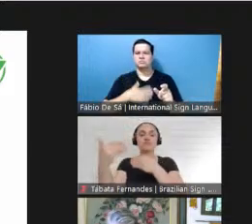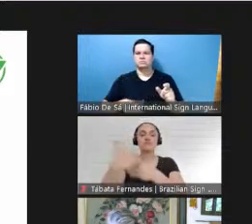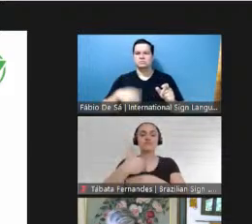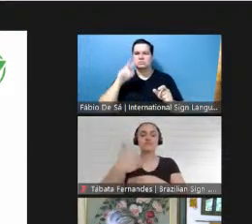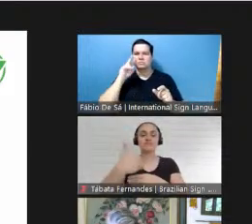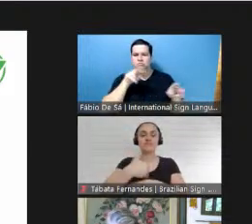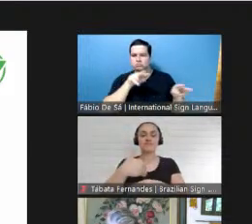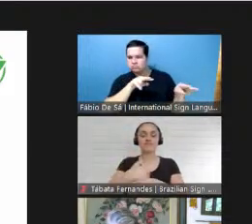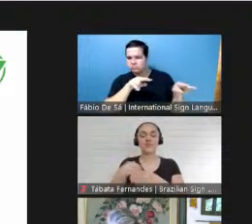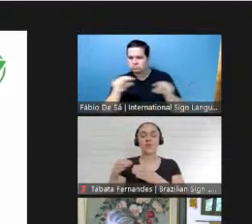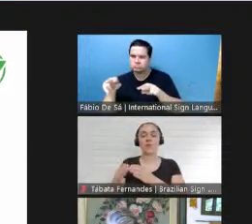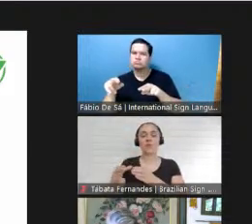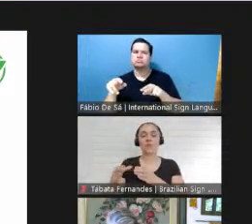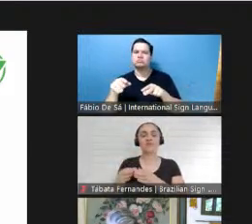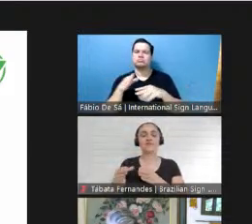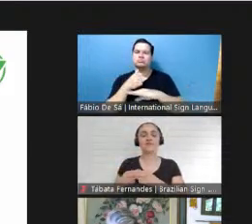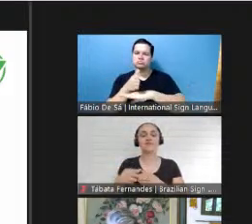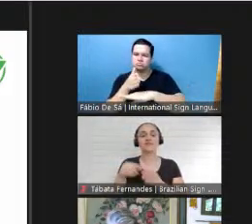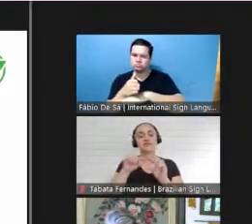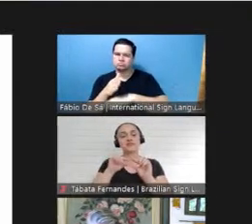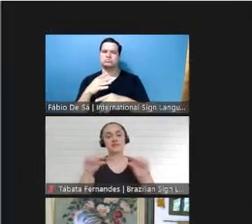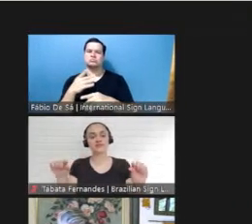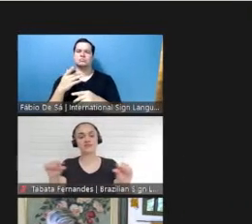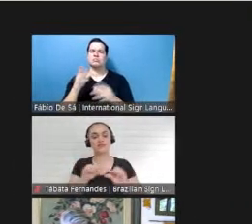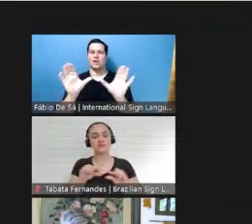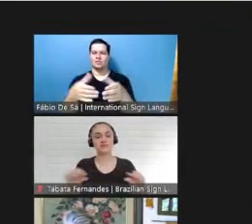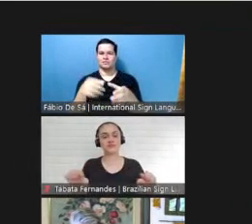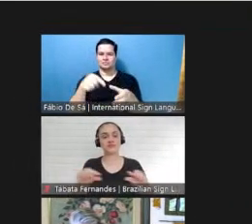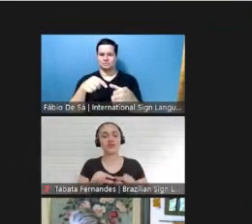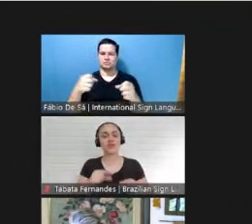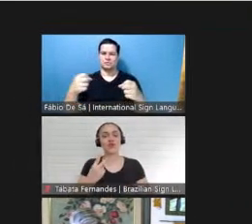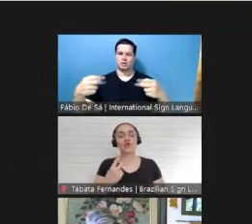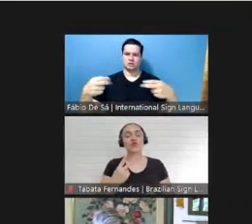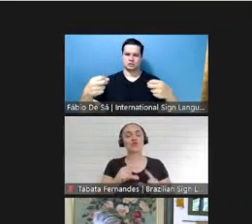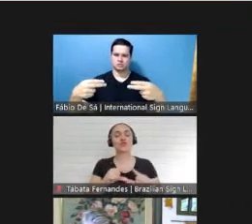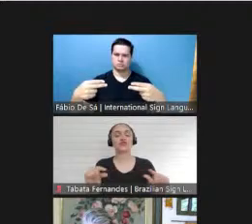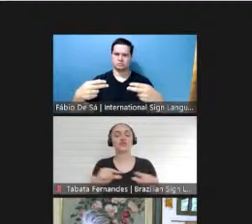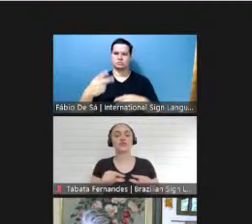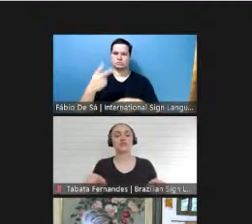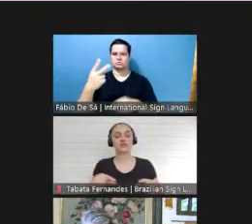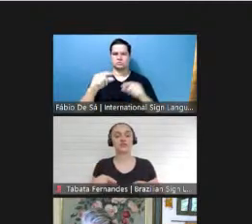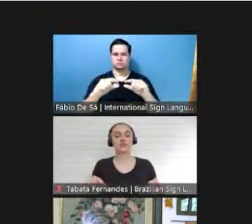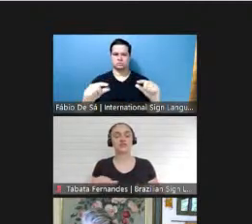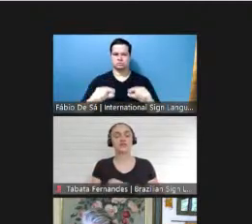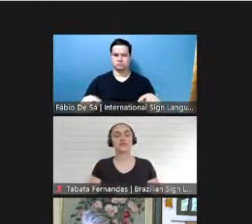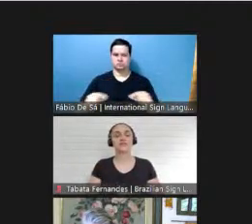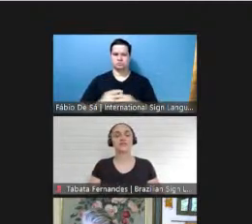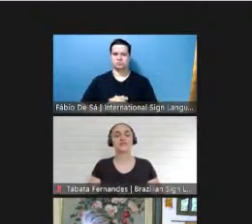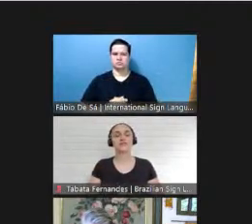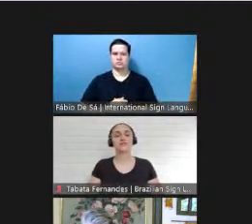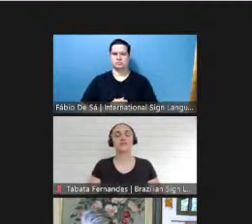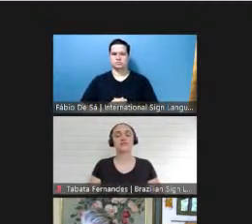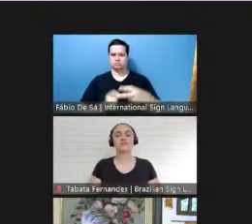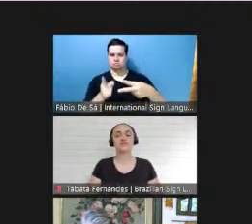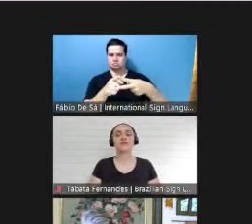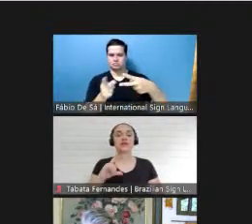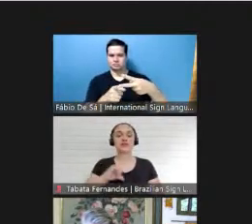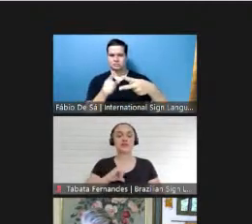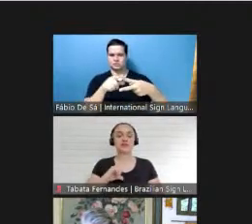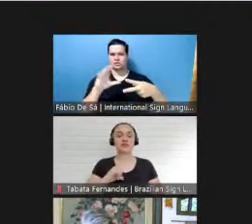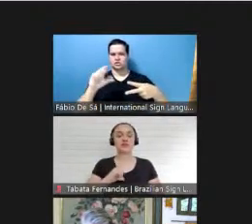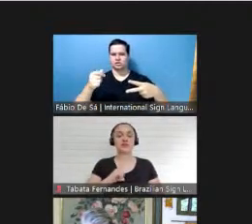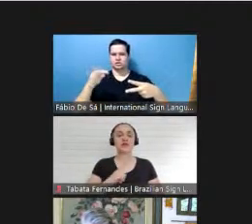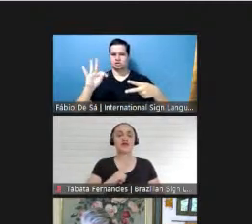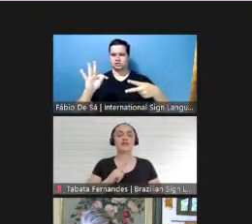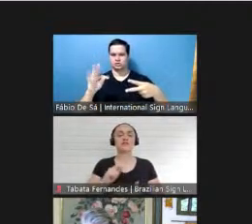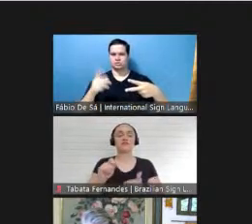So here there are two ways of joining us. So there's a form if you access